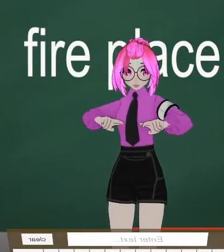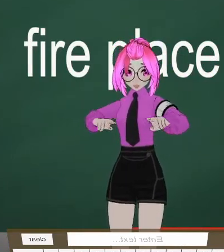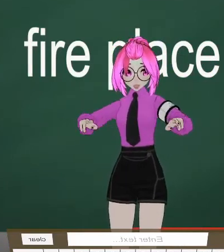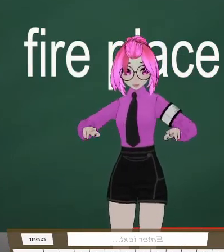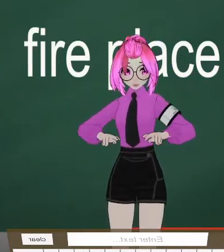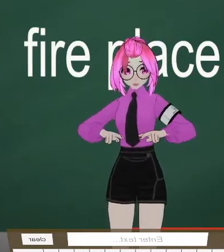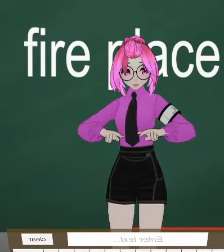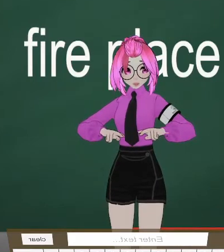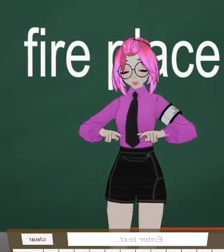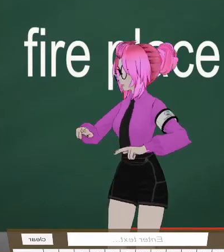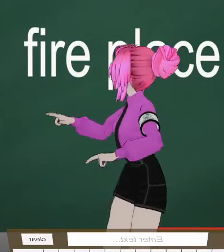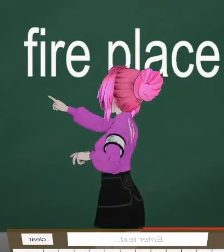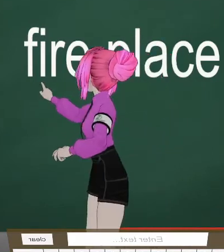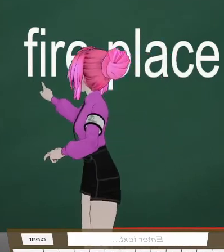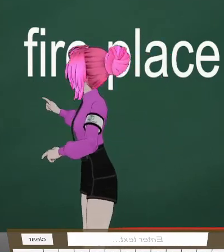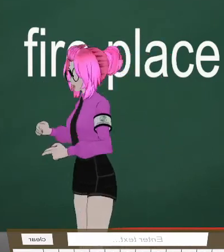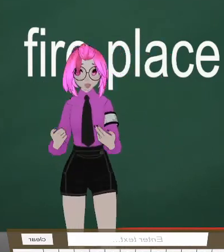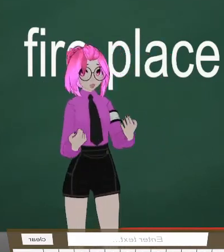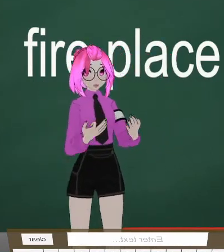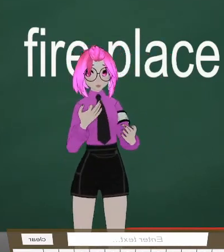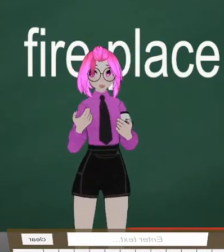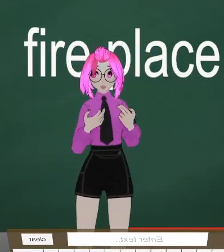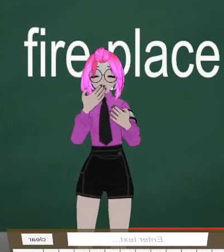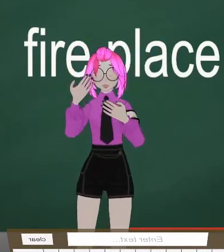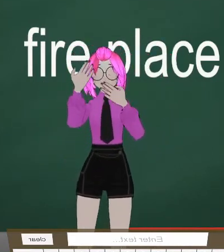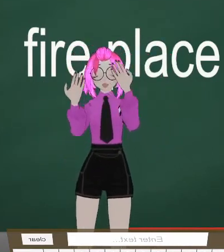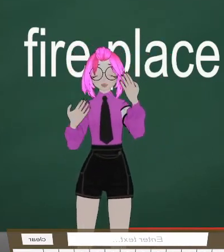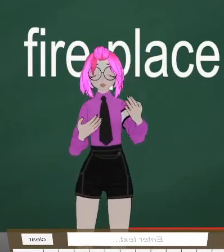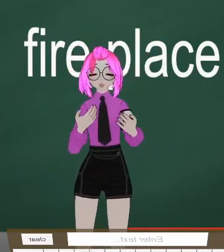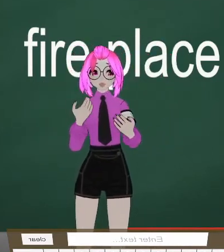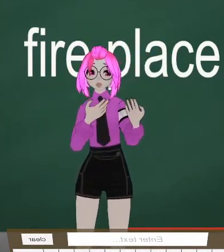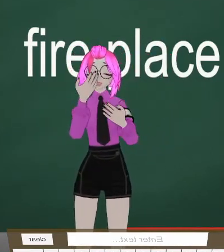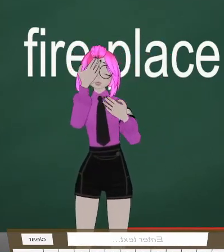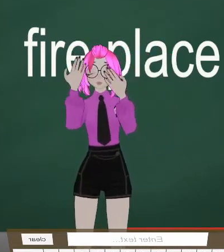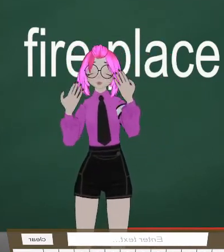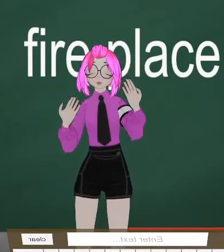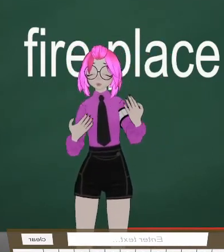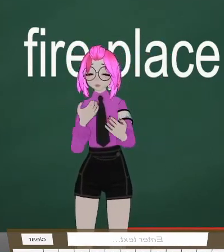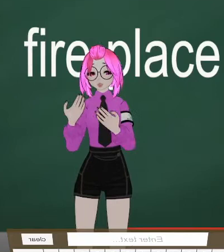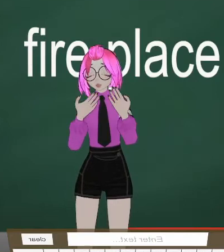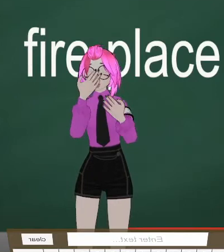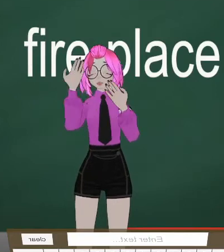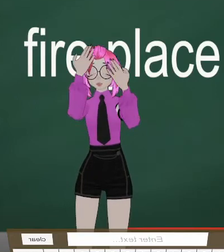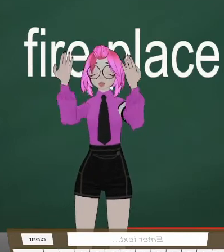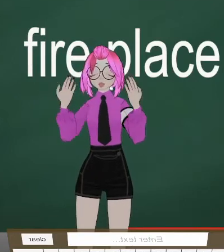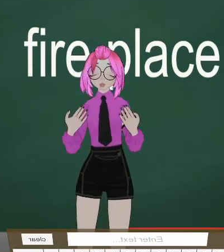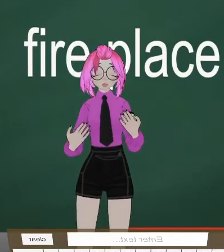down like this and fire is you're showing the flames go up fire so